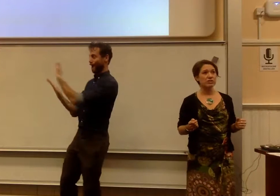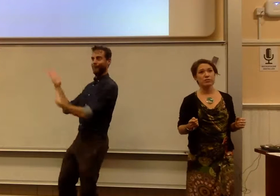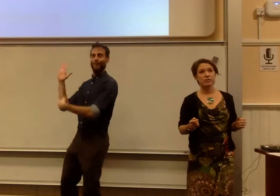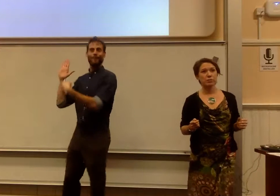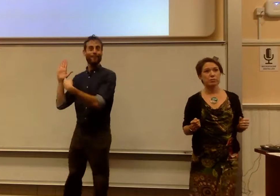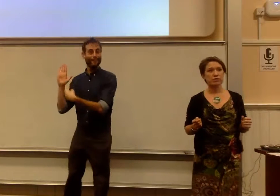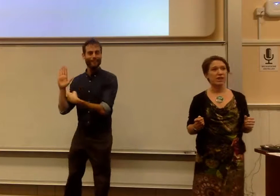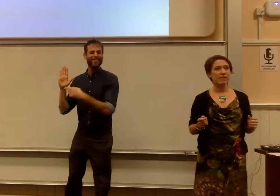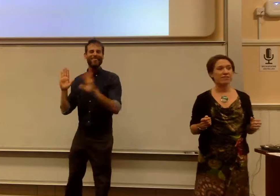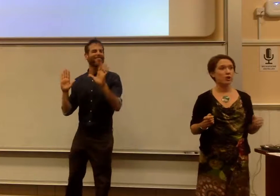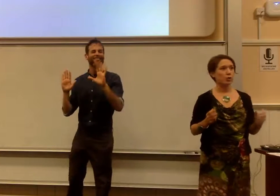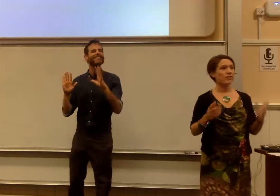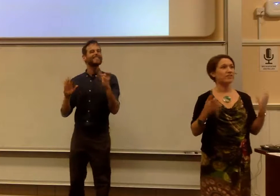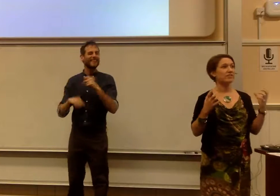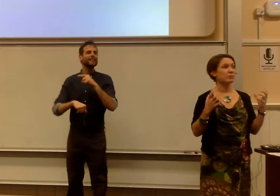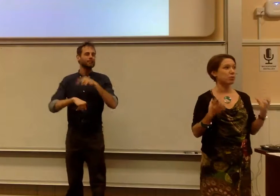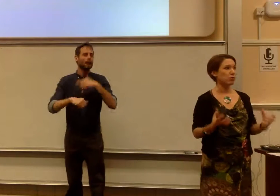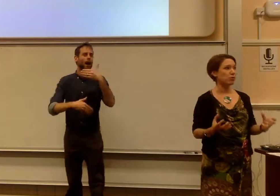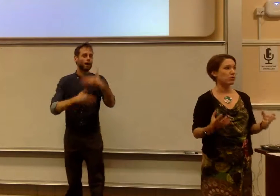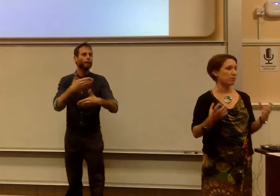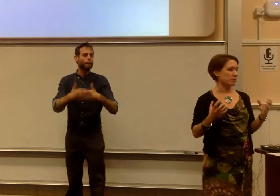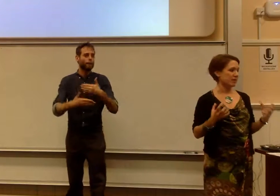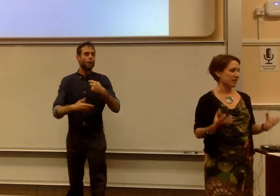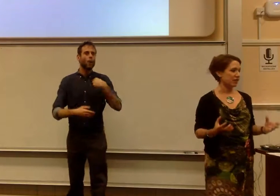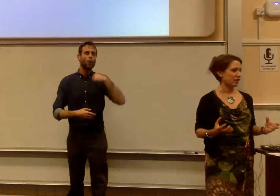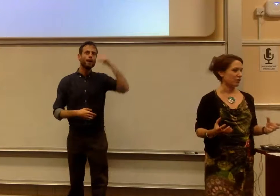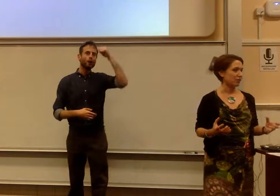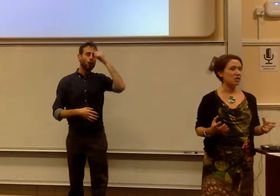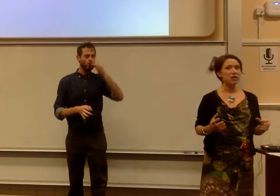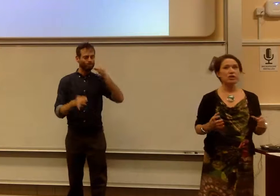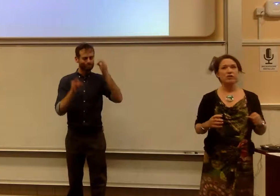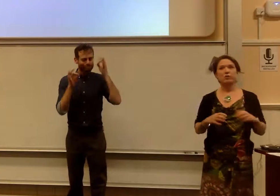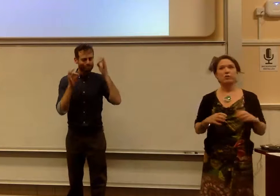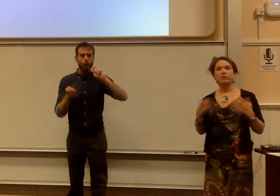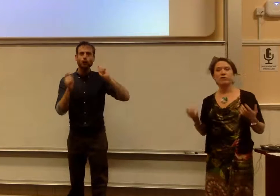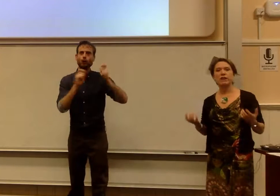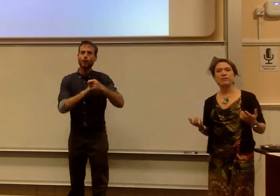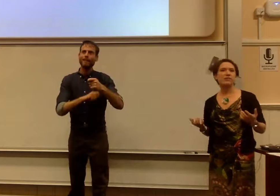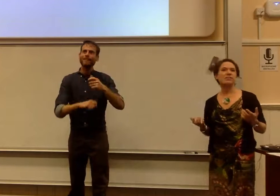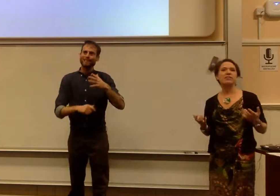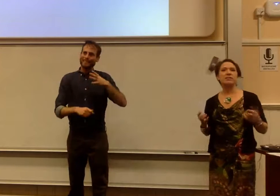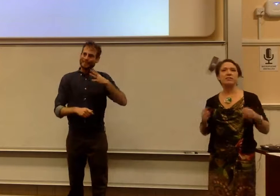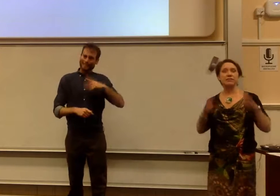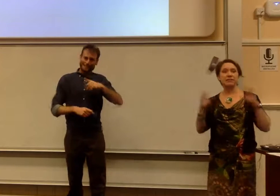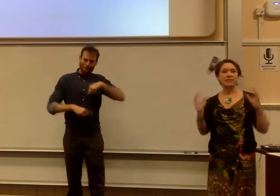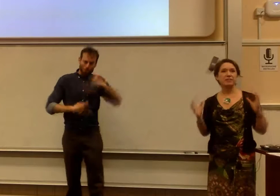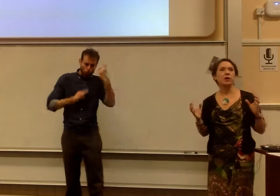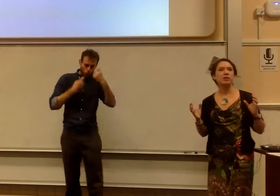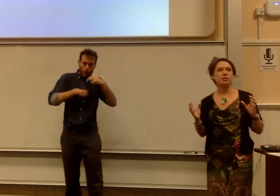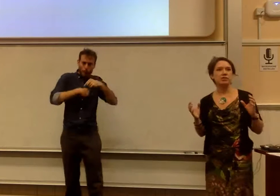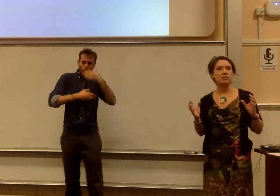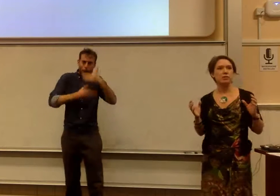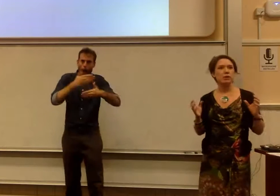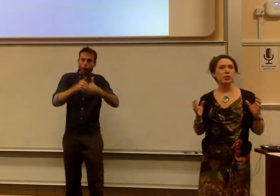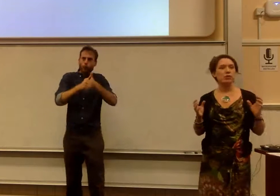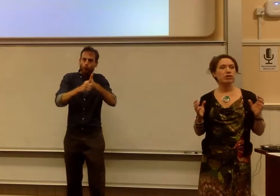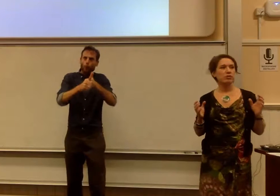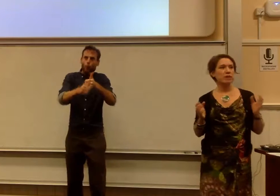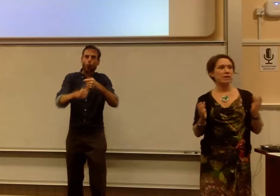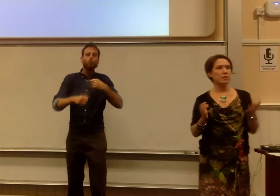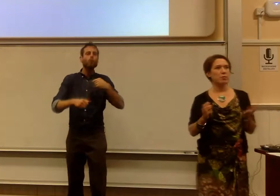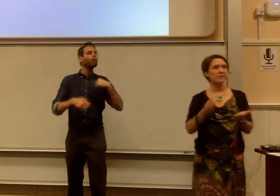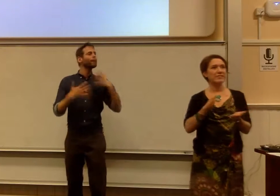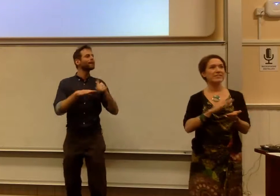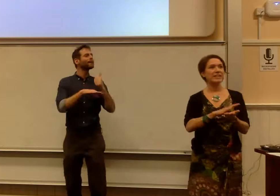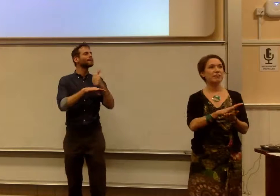real difference to people's lives, we need to support implementation. So we've created the Deaf Sector Partnership, which